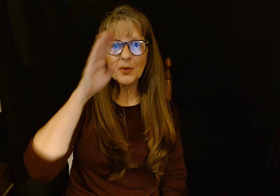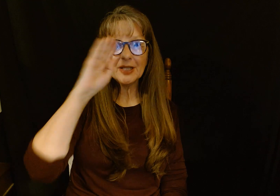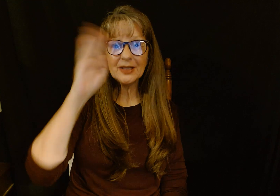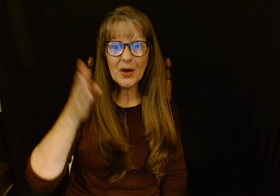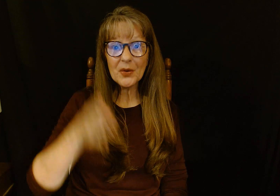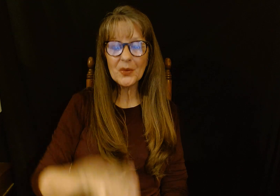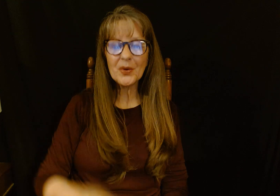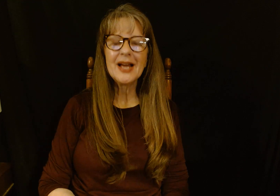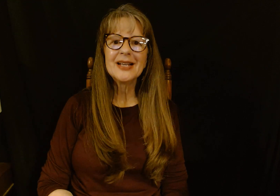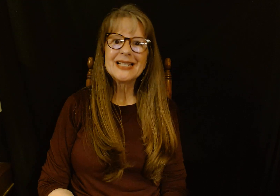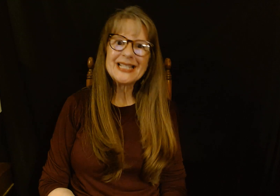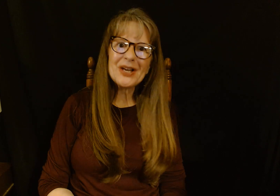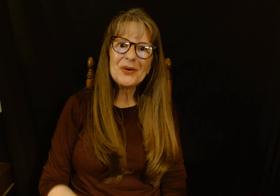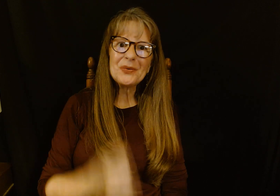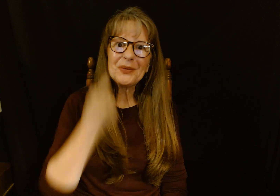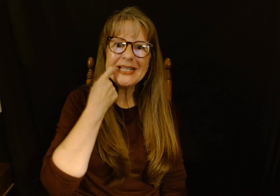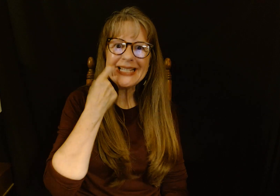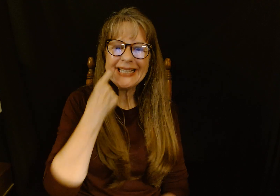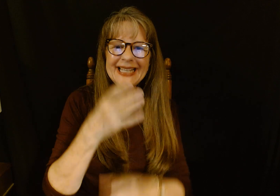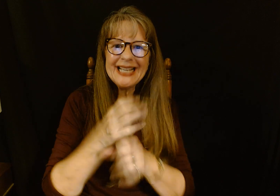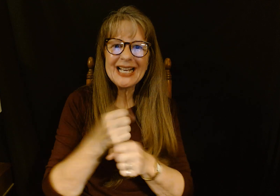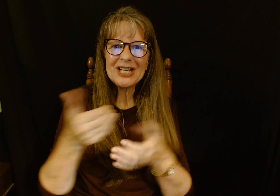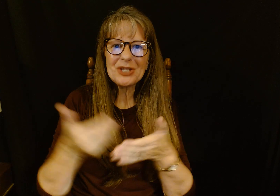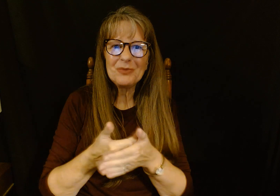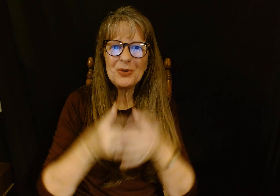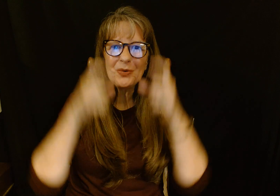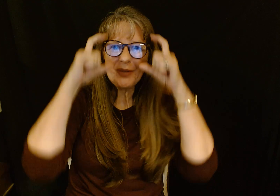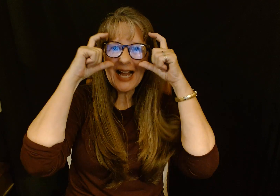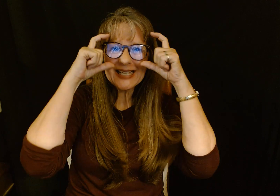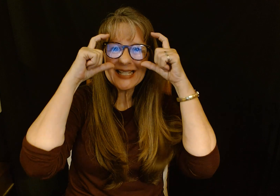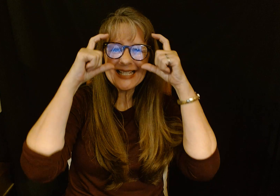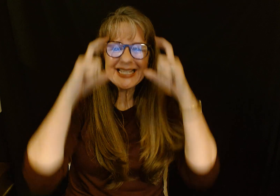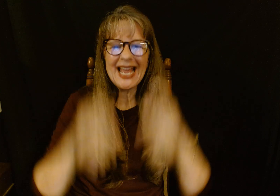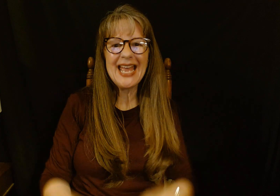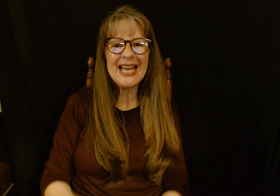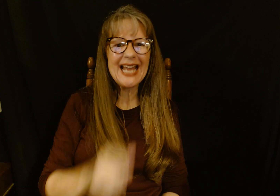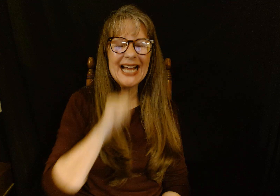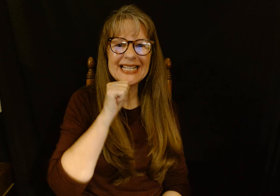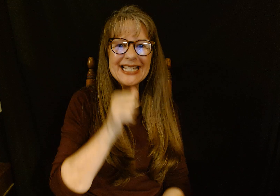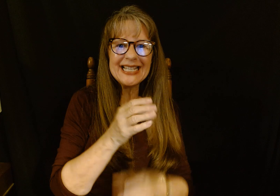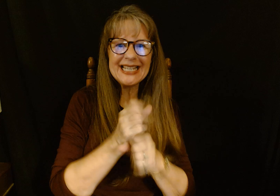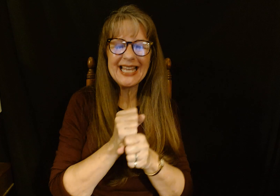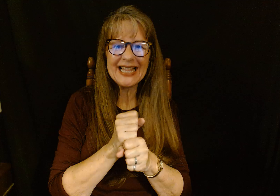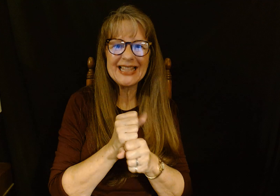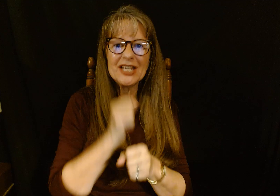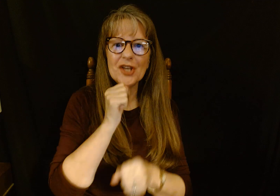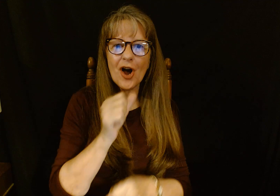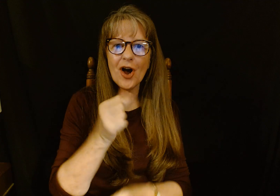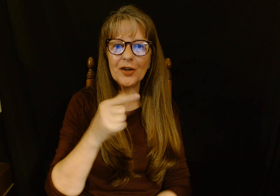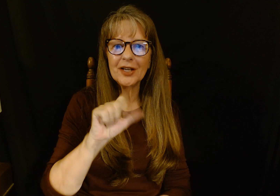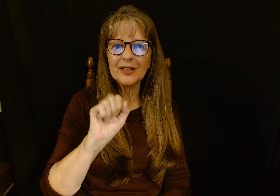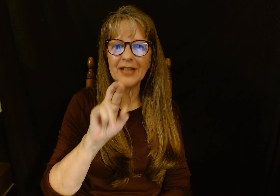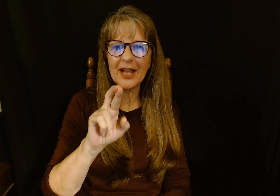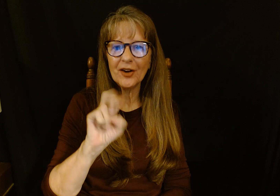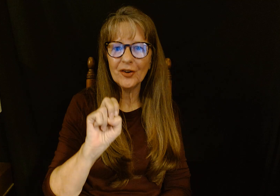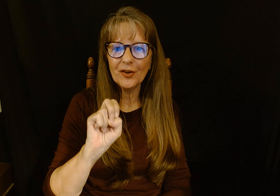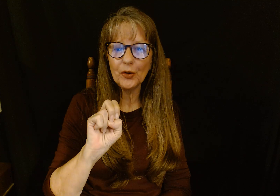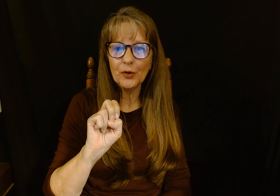Well, hello. So recently I got some new glasses and I didn't get the non glare, or you could